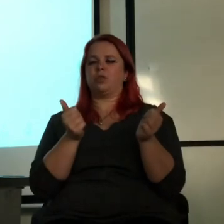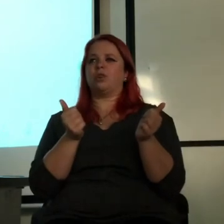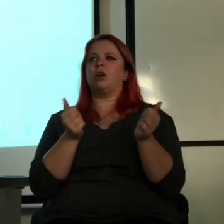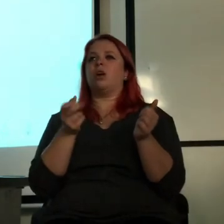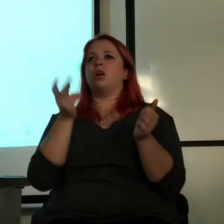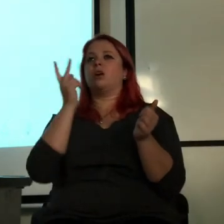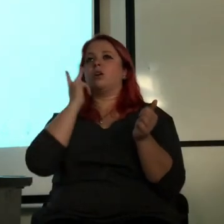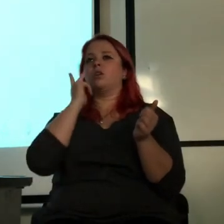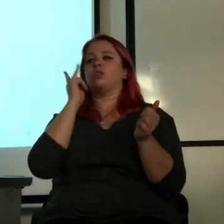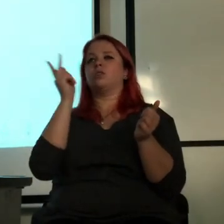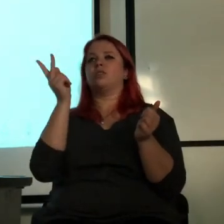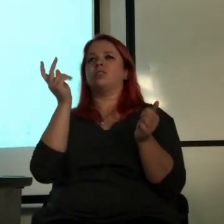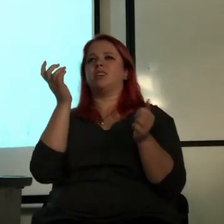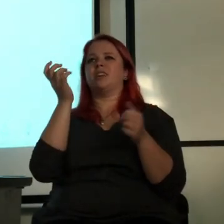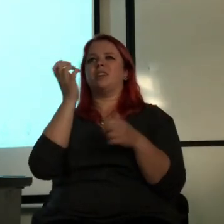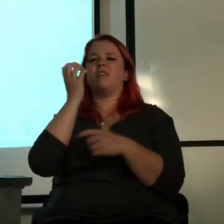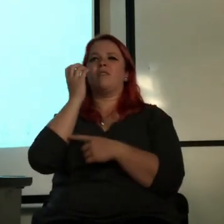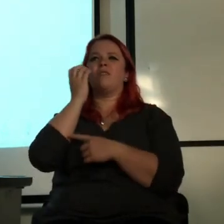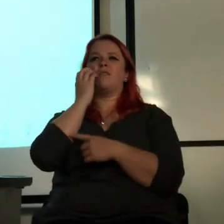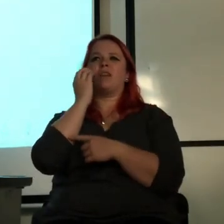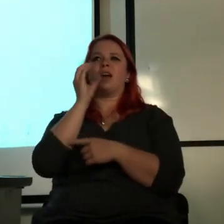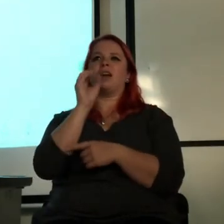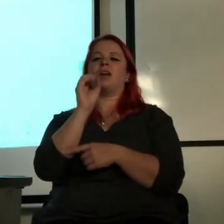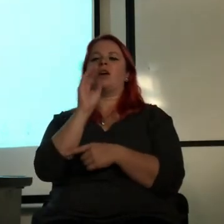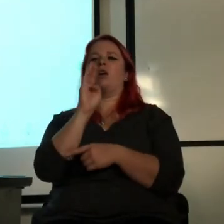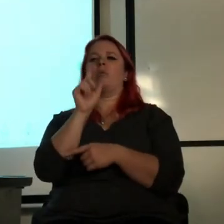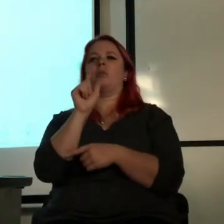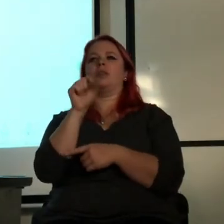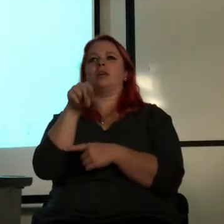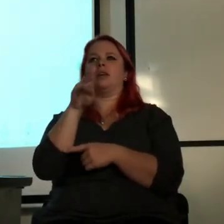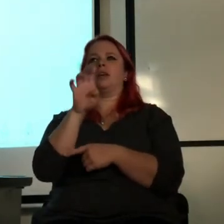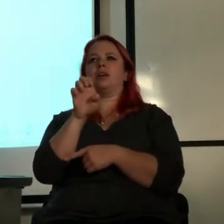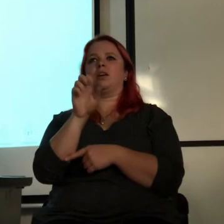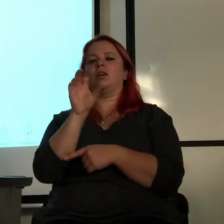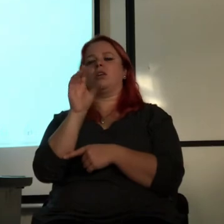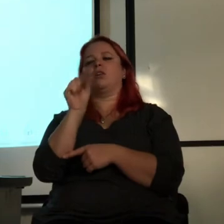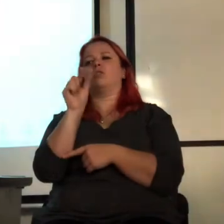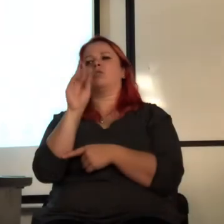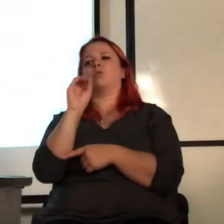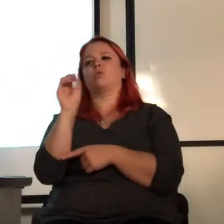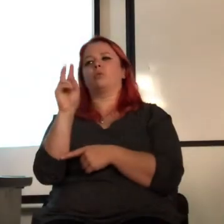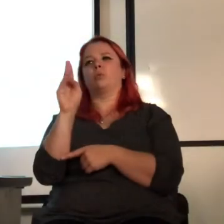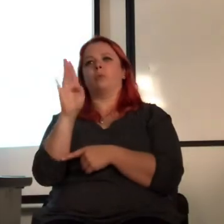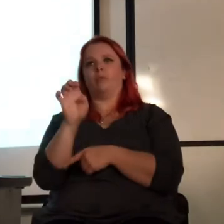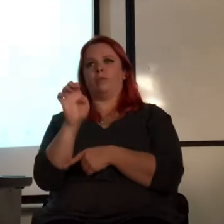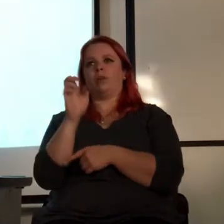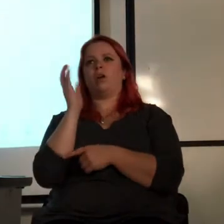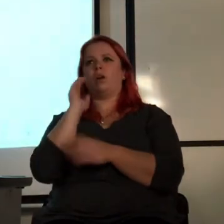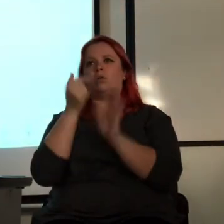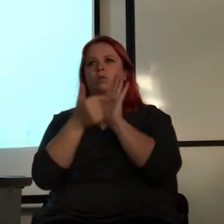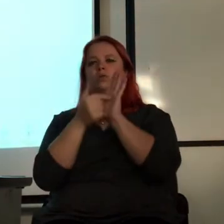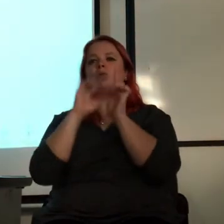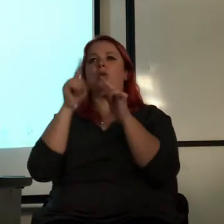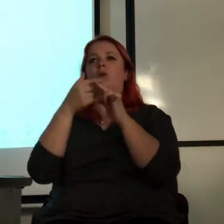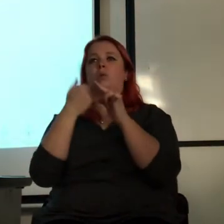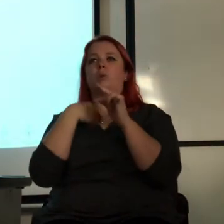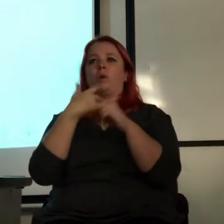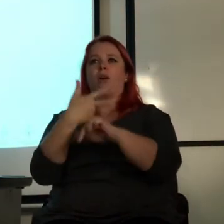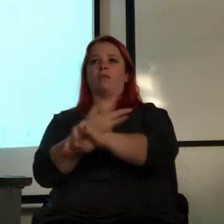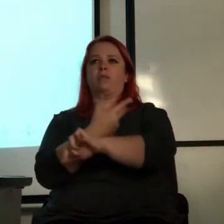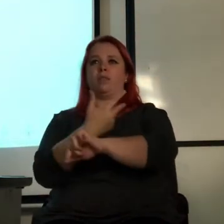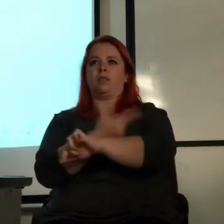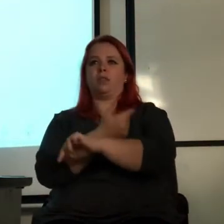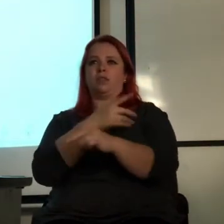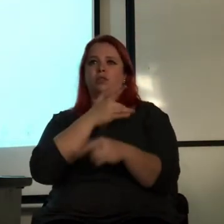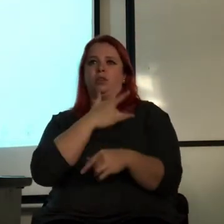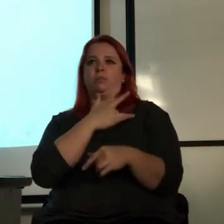do you see a fatty oblique groove in this view here? I'll point it out to you. When you get your sheep heart, the first thing you gotta